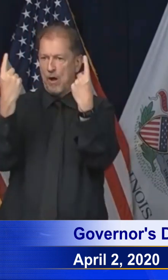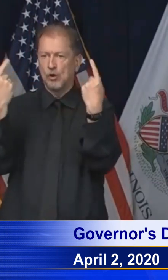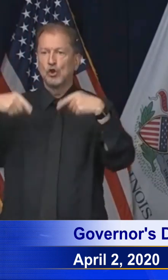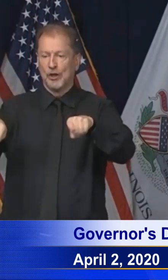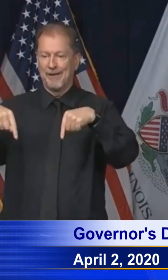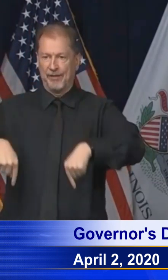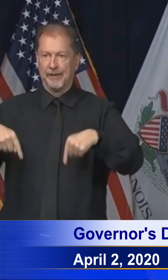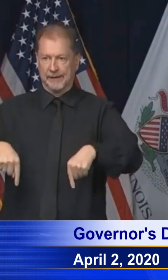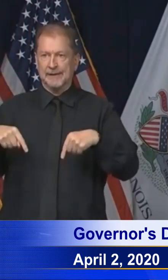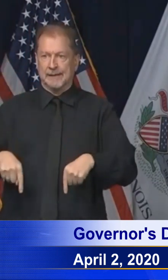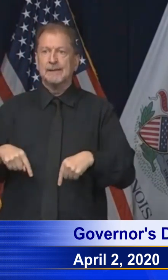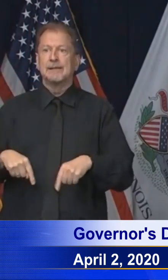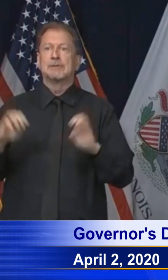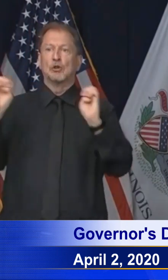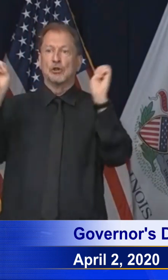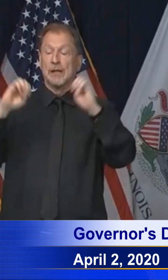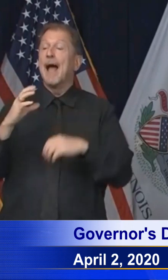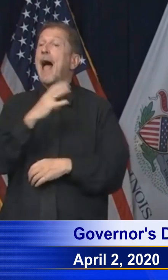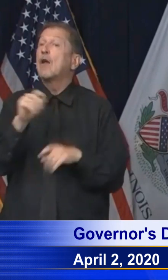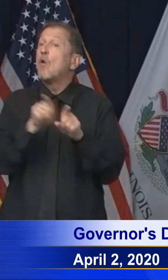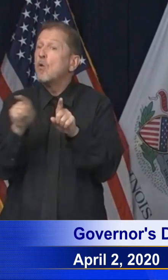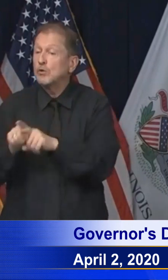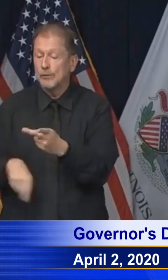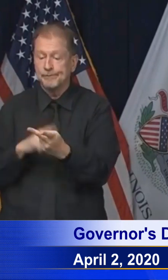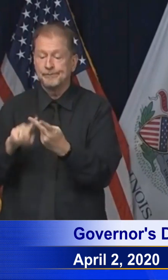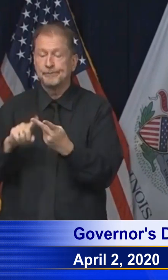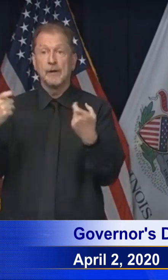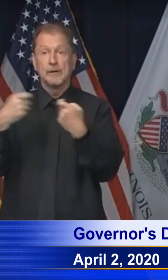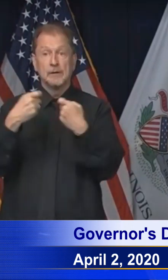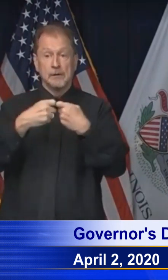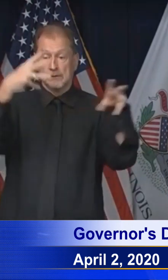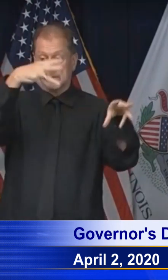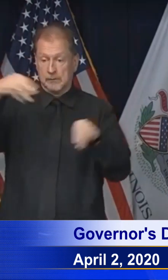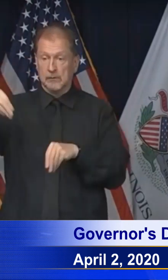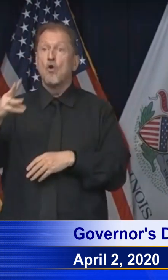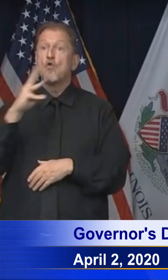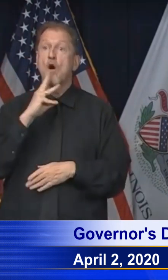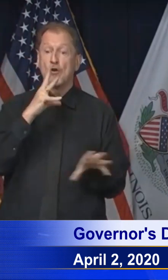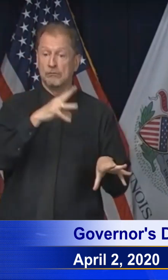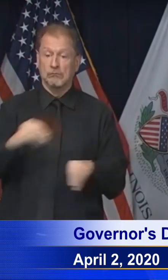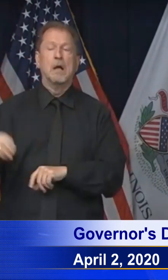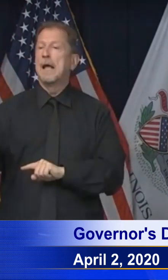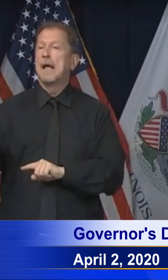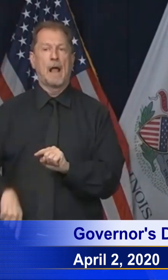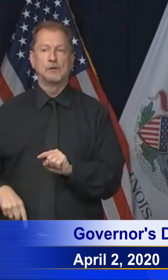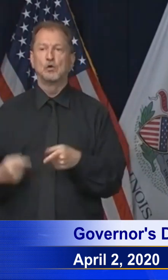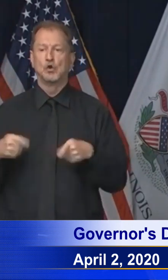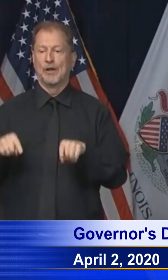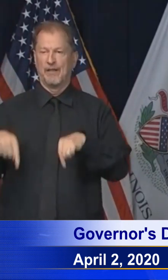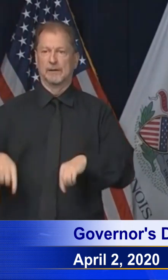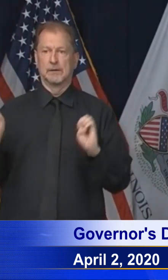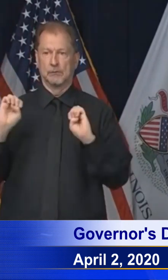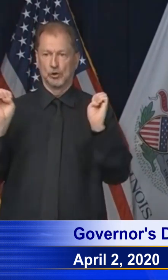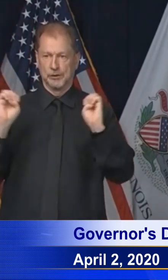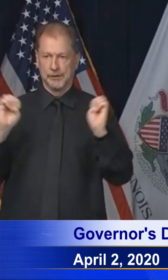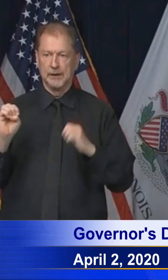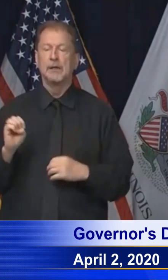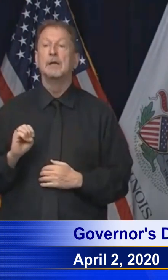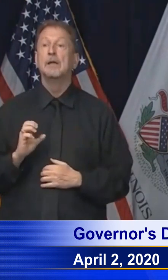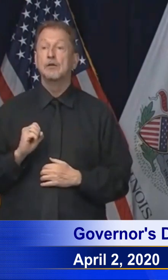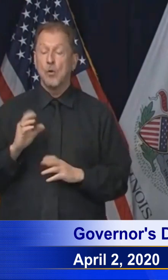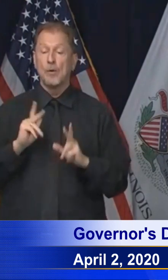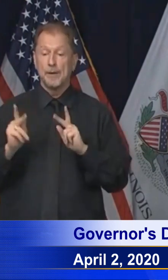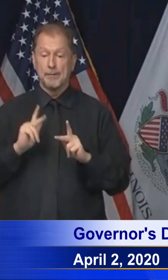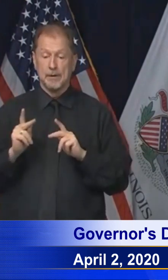no shutoffs of utilities, and providing other services in neighborhoods so that people are at least able